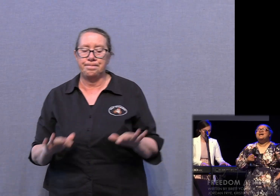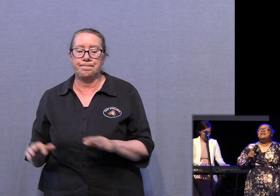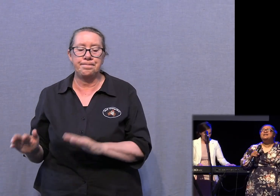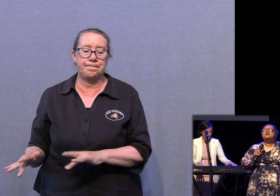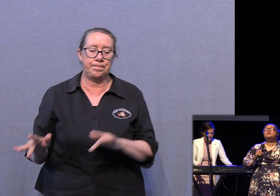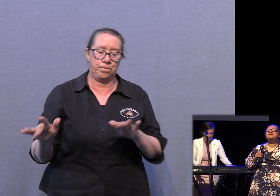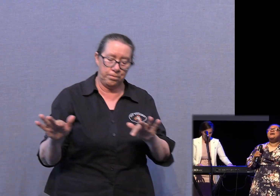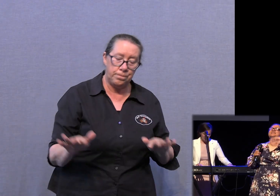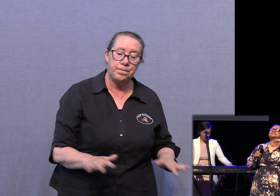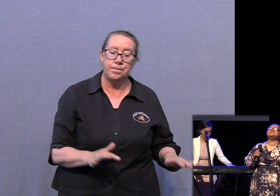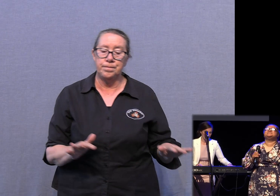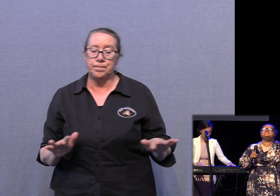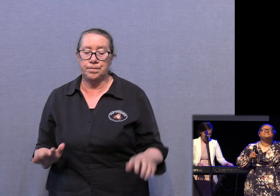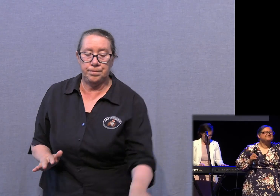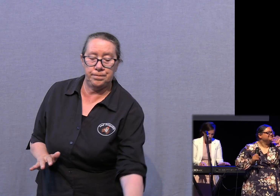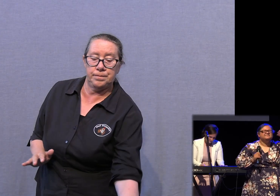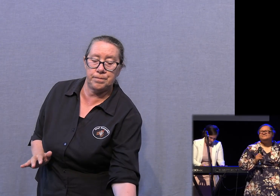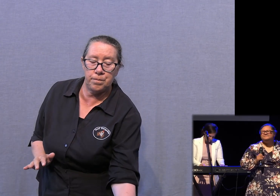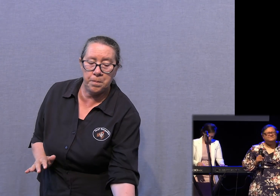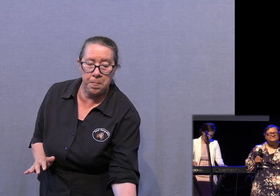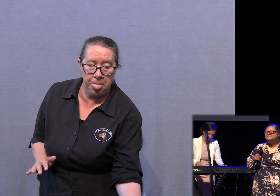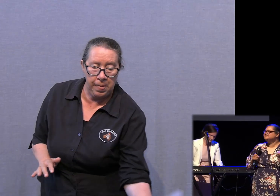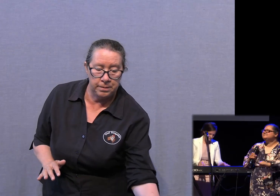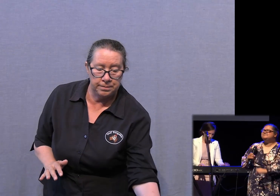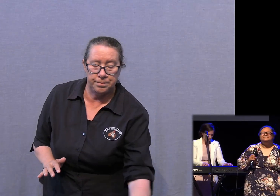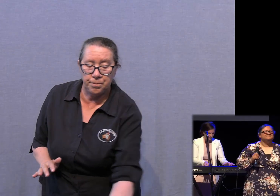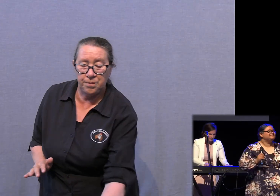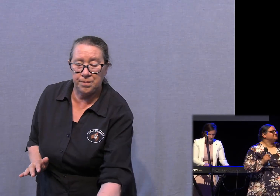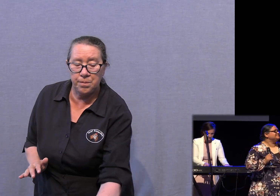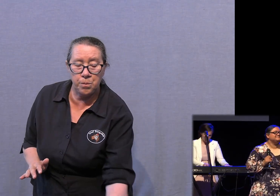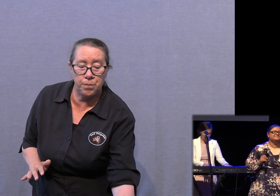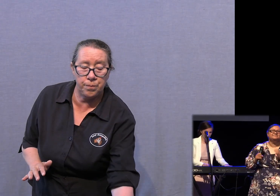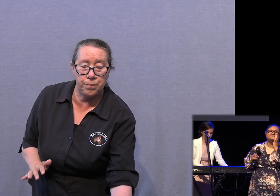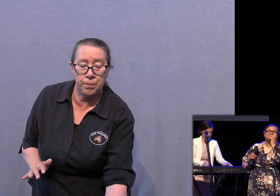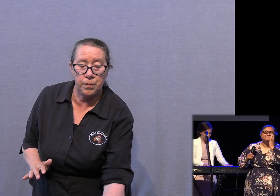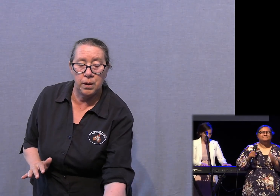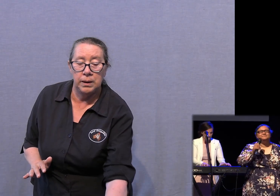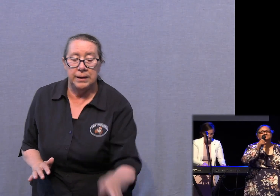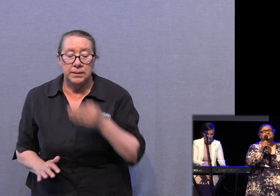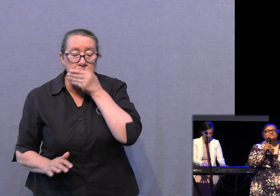Thank you.